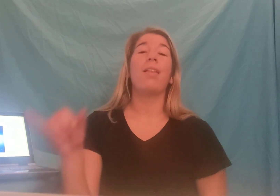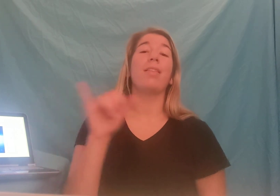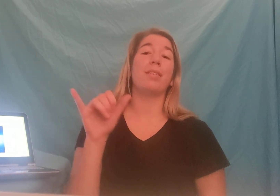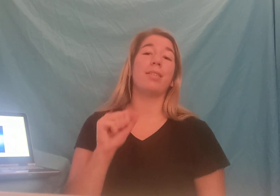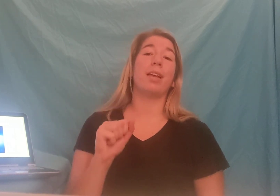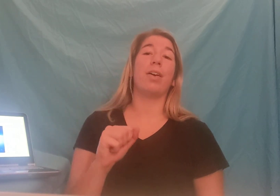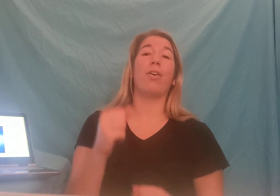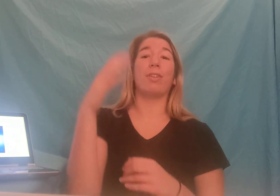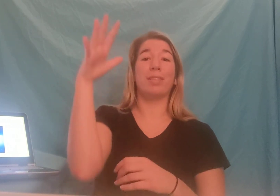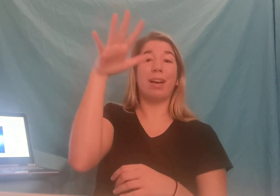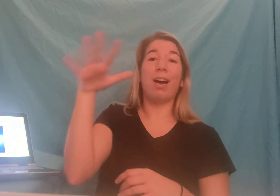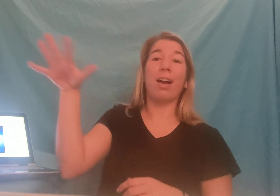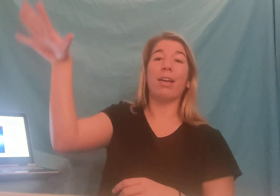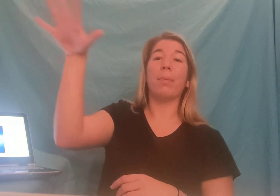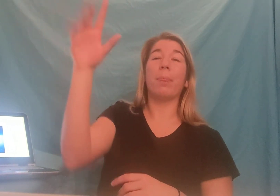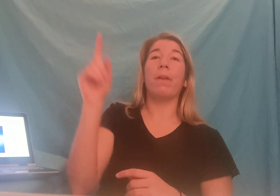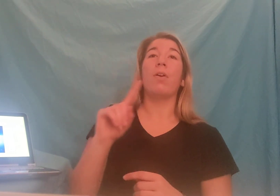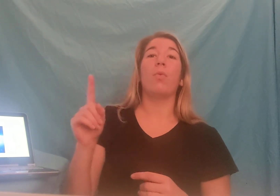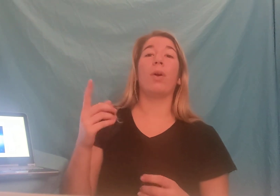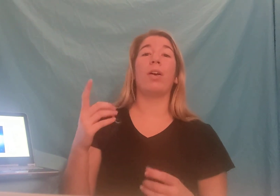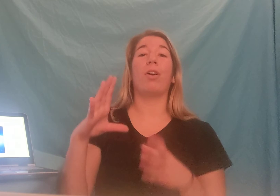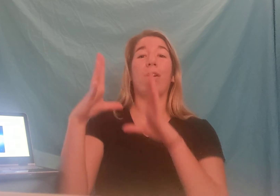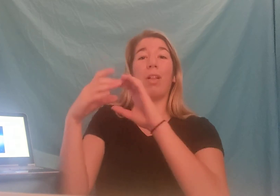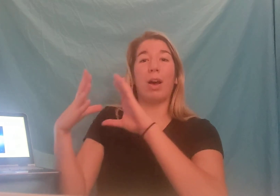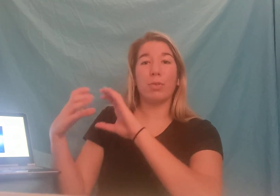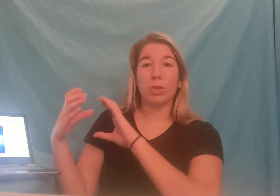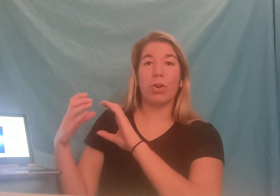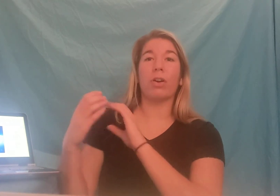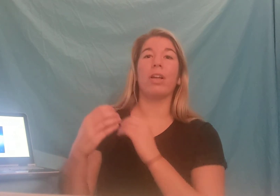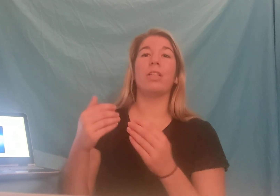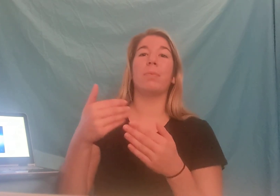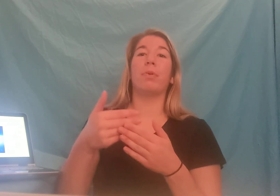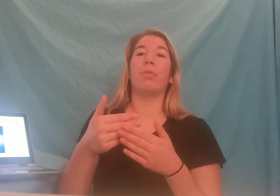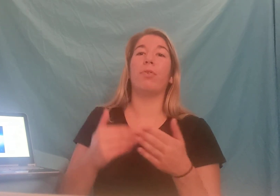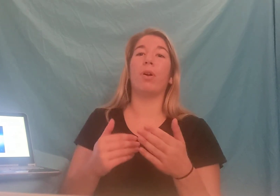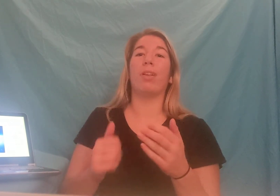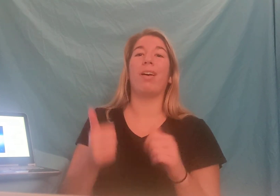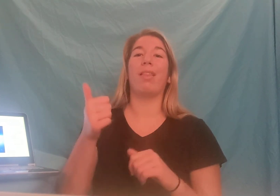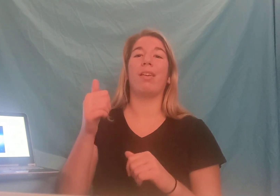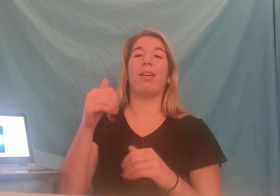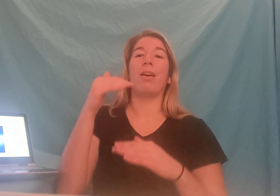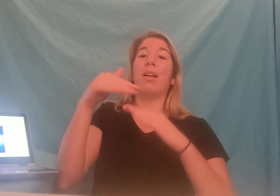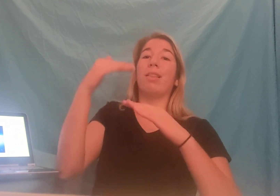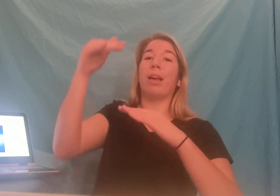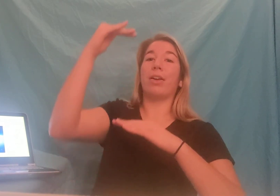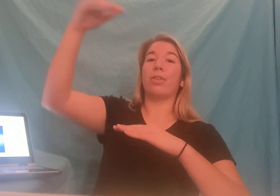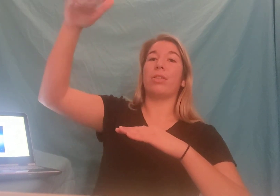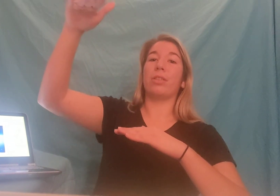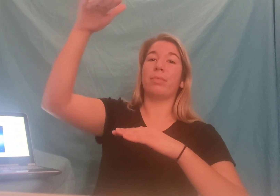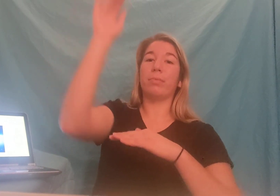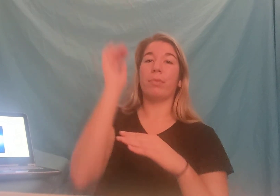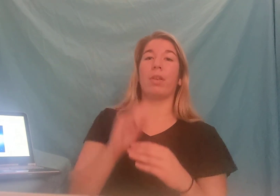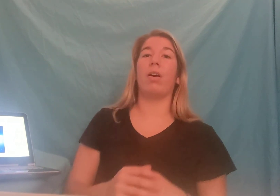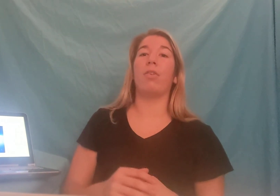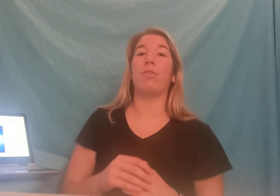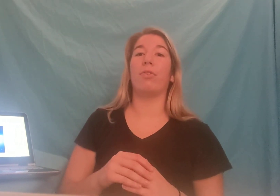this is like our sky, where our clouds are. It's before the other layers of